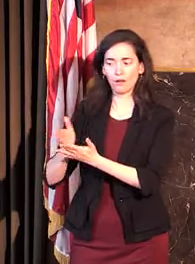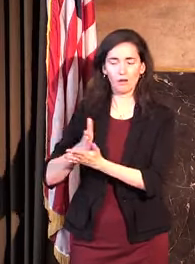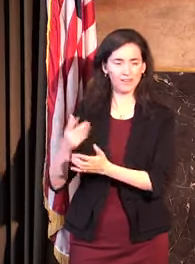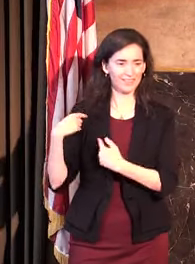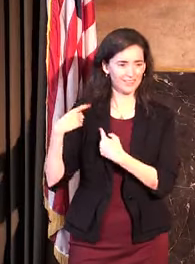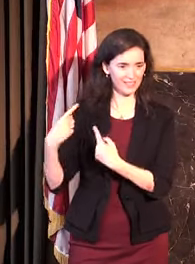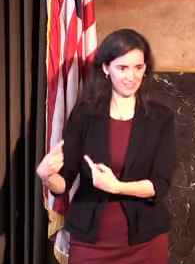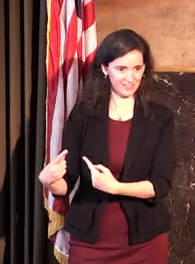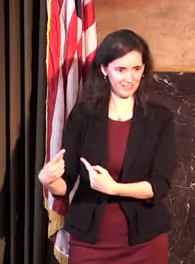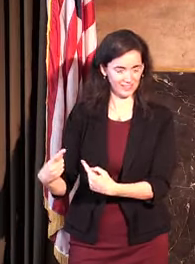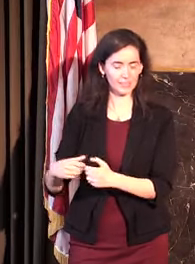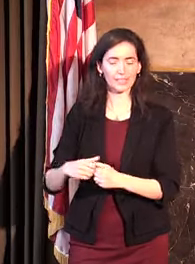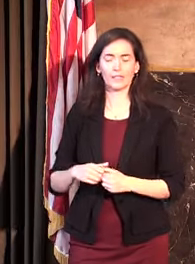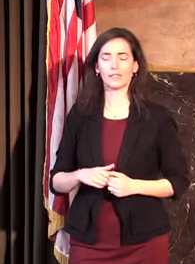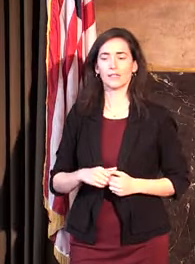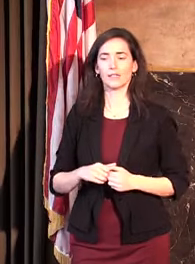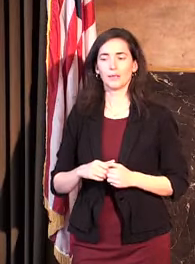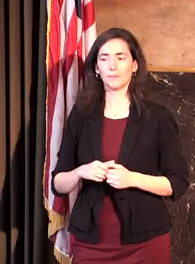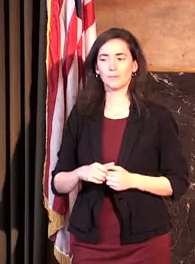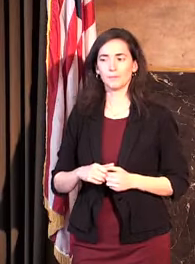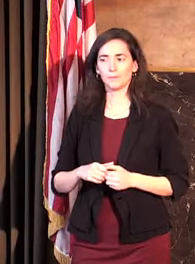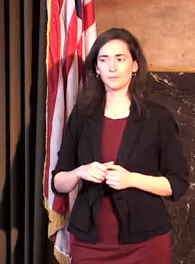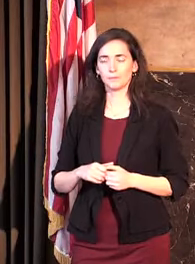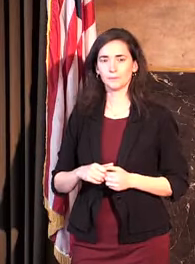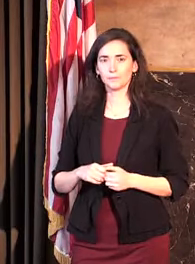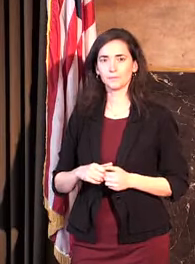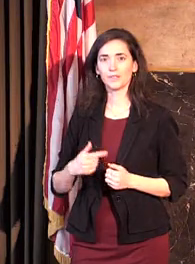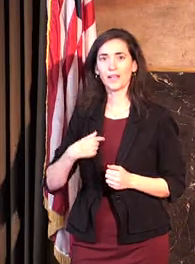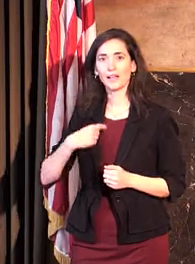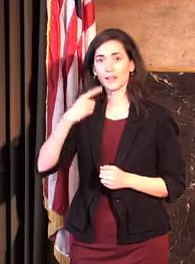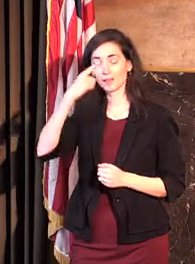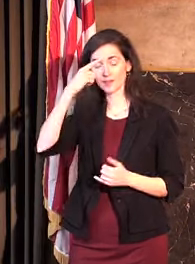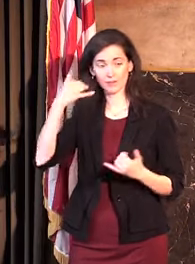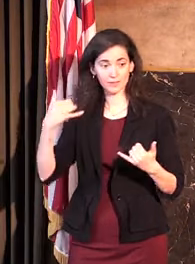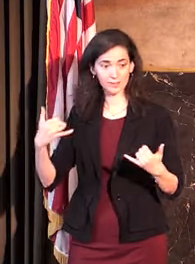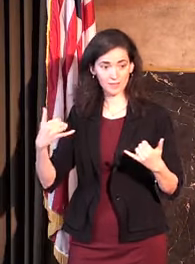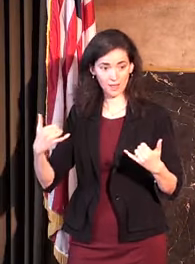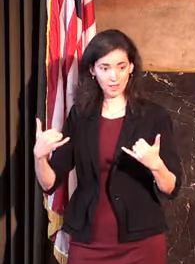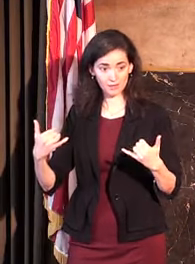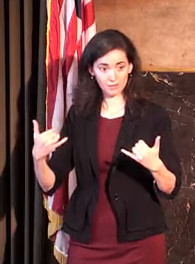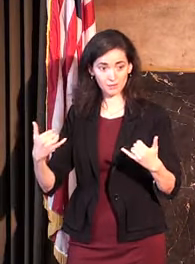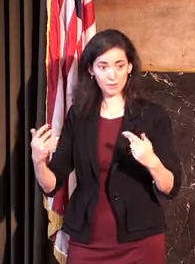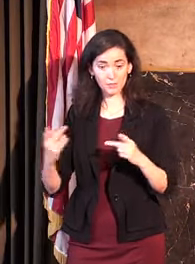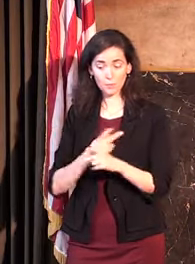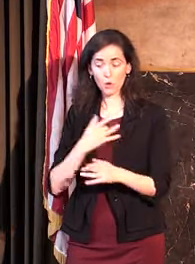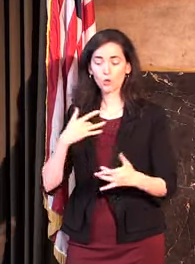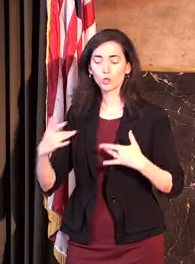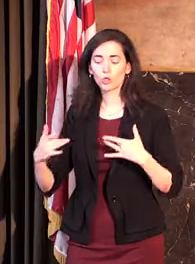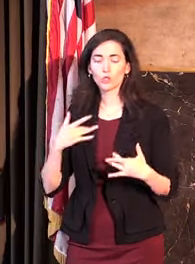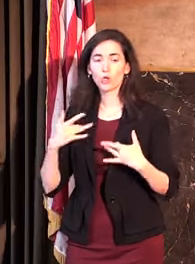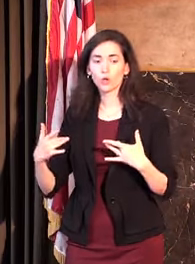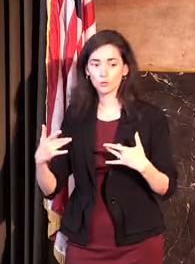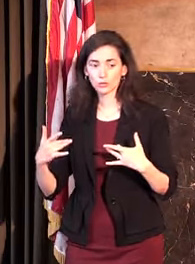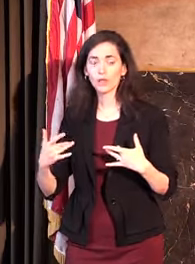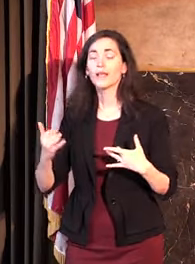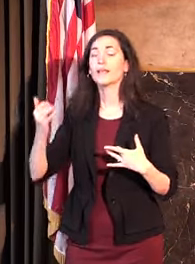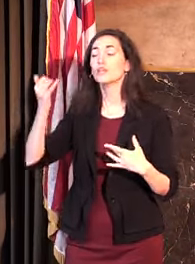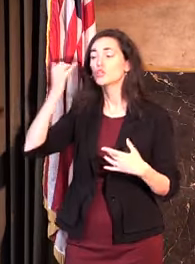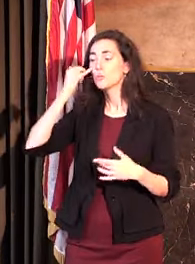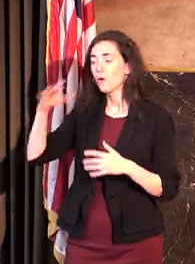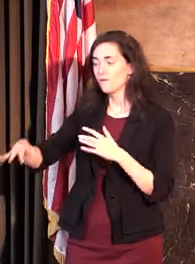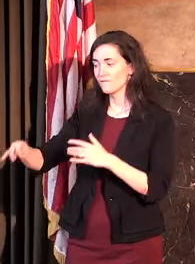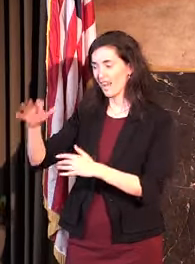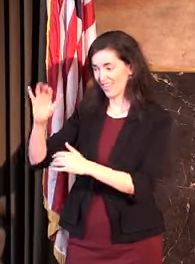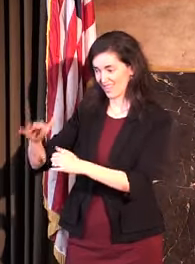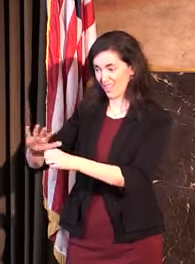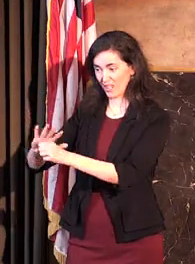Greek alphabet of them. You know, I think what would make me the most concerned is if we learn that it's both resistant